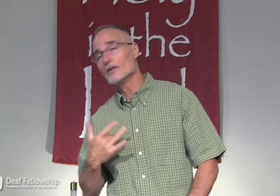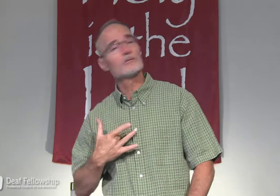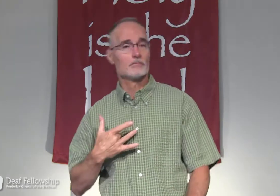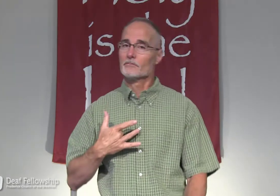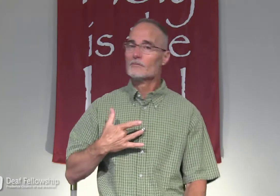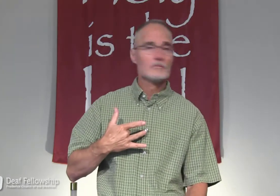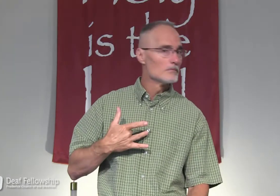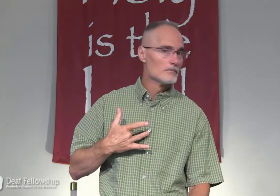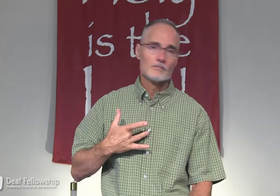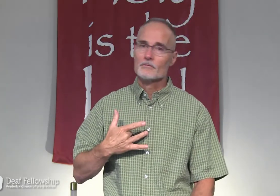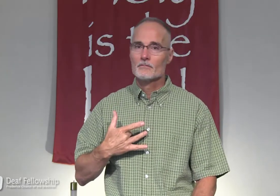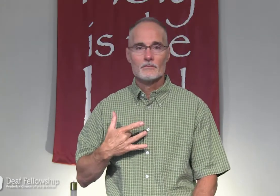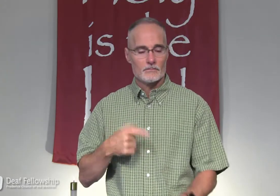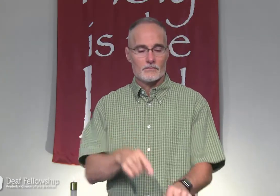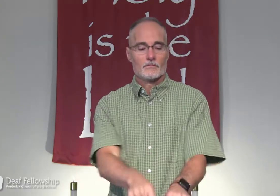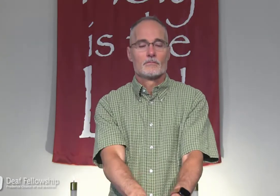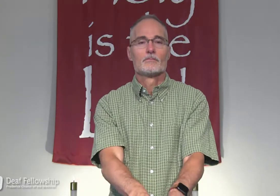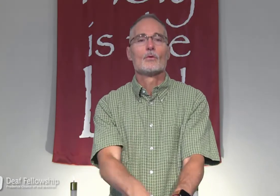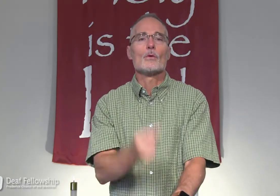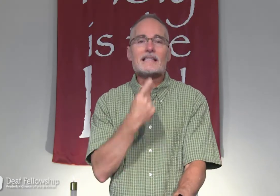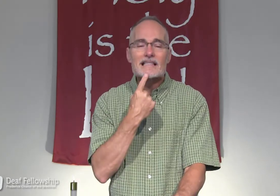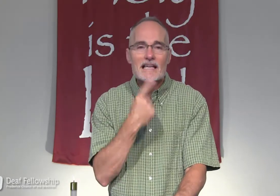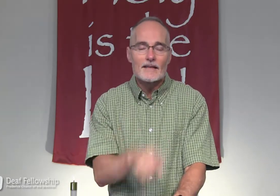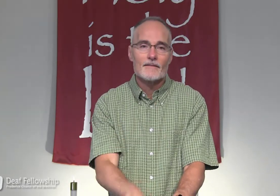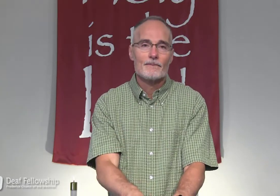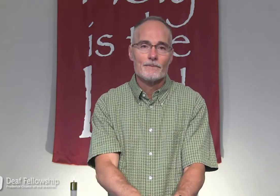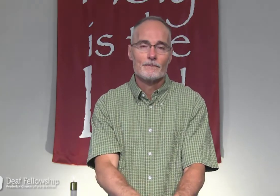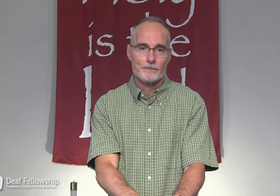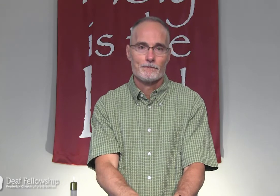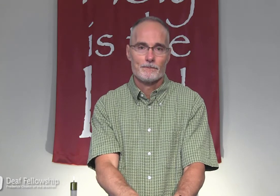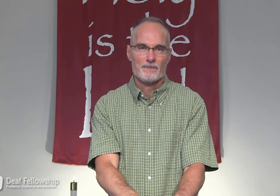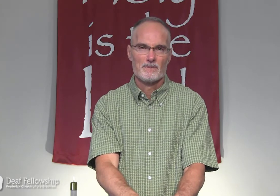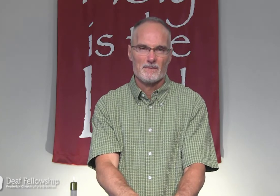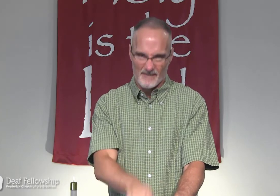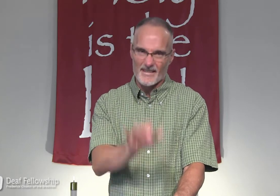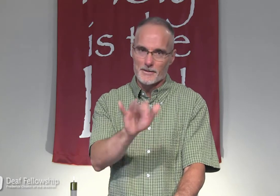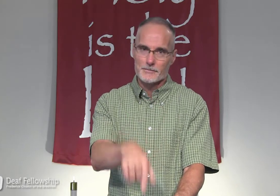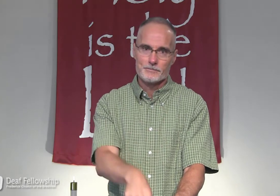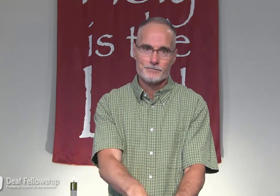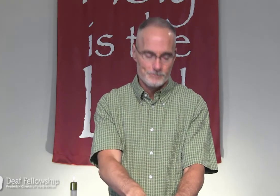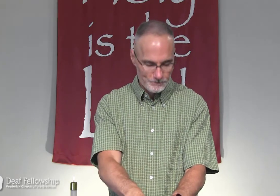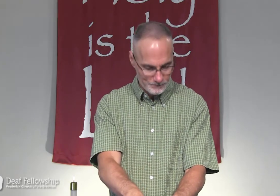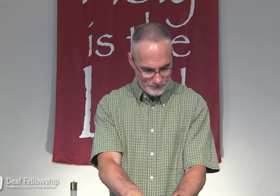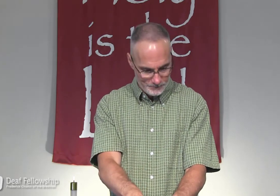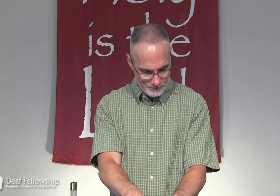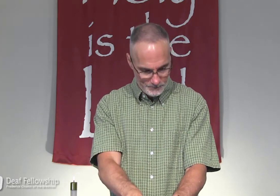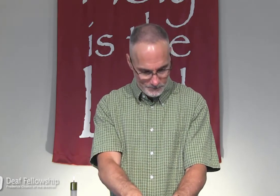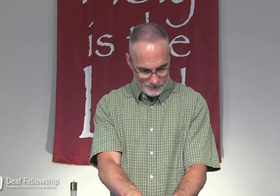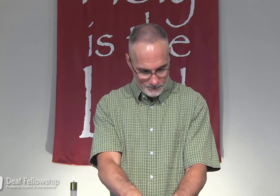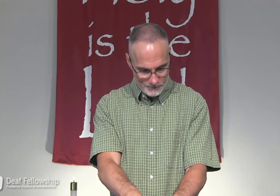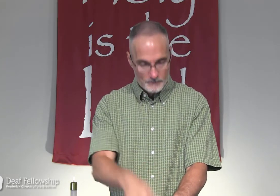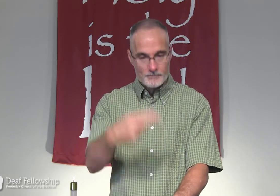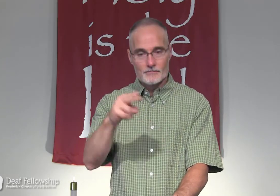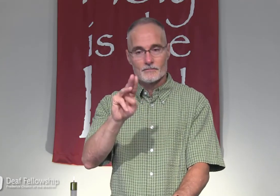How you feel or how I feel doesn't matter. What does the Bible say?